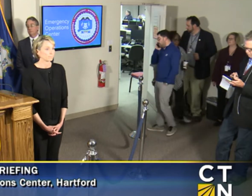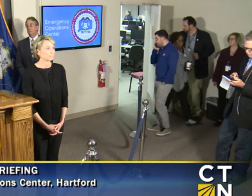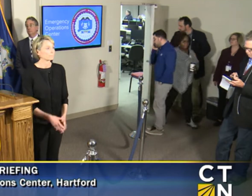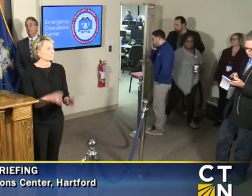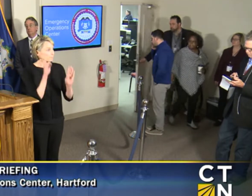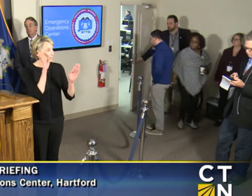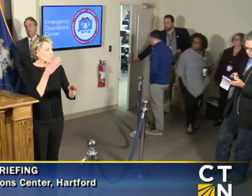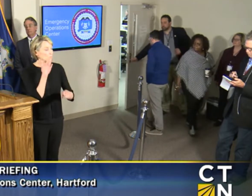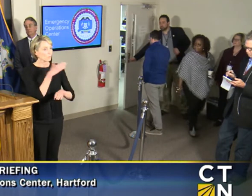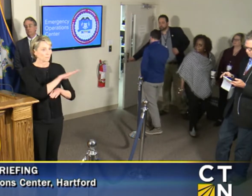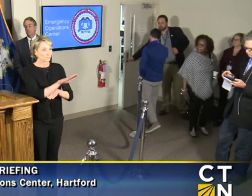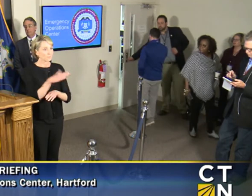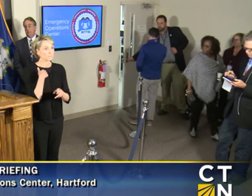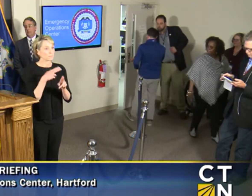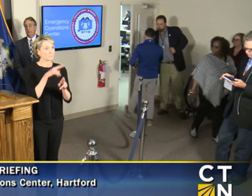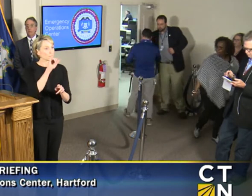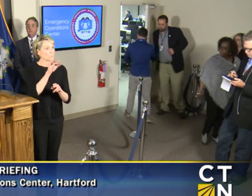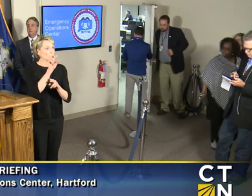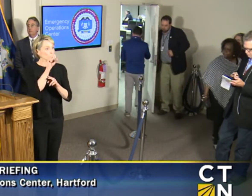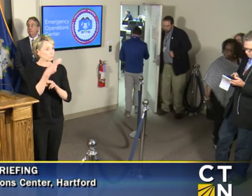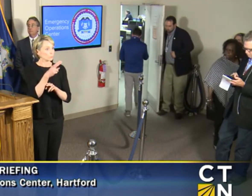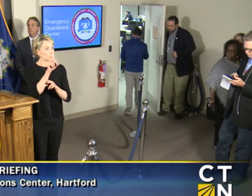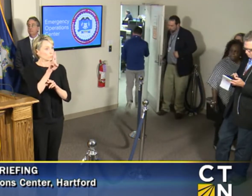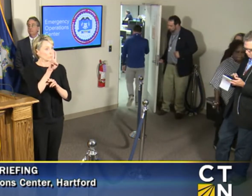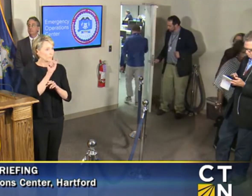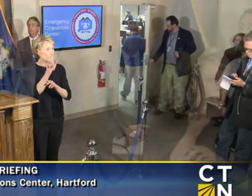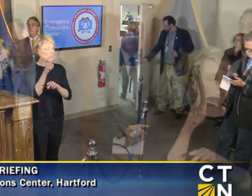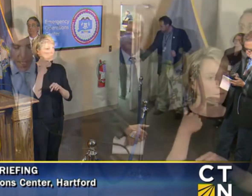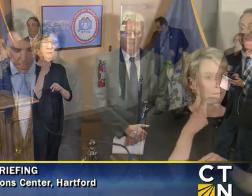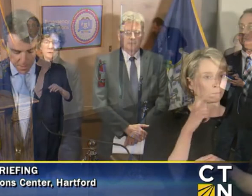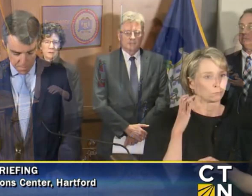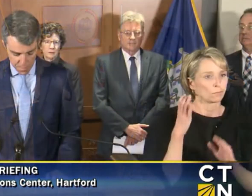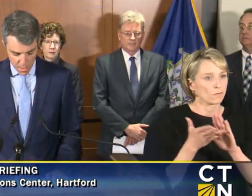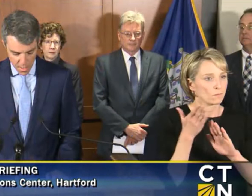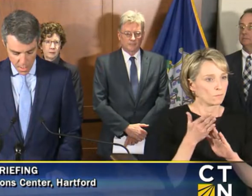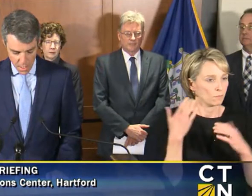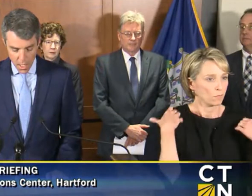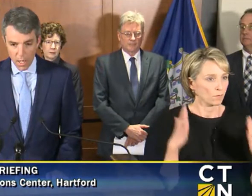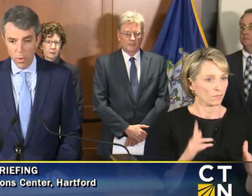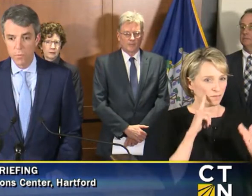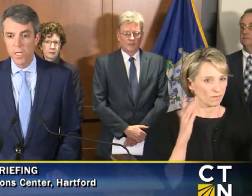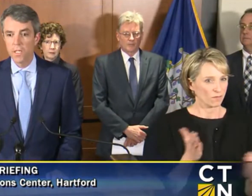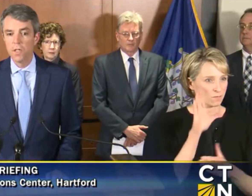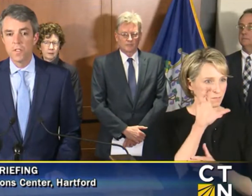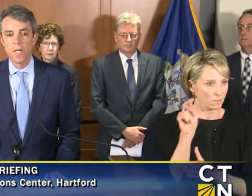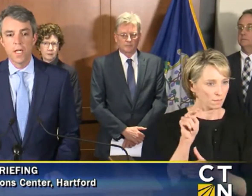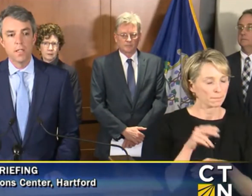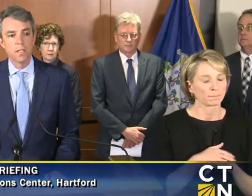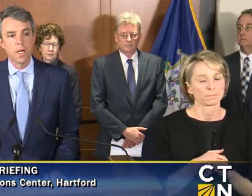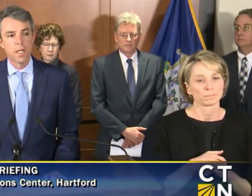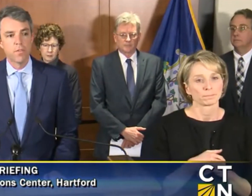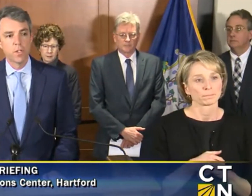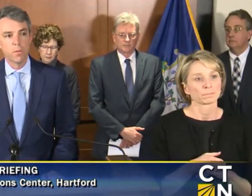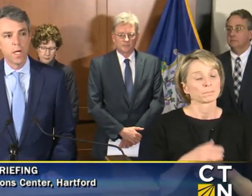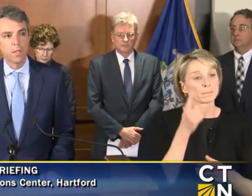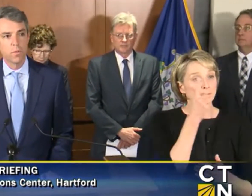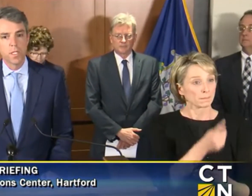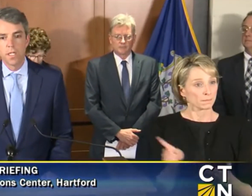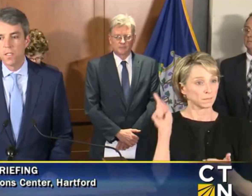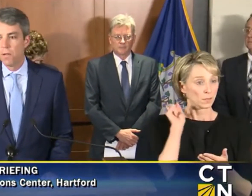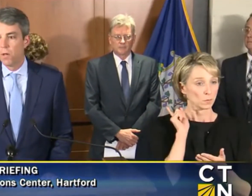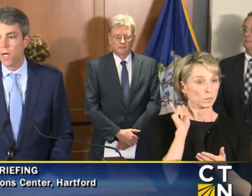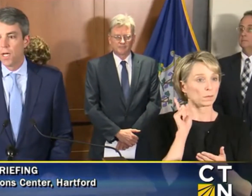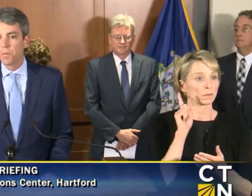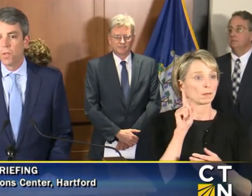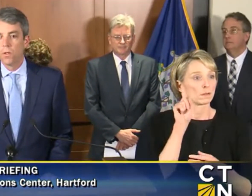All right, good afternoon, everyone. I'm Josh Jabal, Chief Operating Officer for the state of Connecticut. 1 week ago tonight, Governor Lamont was